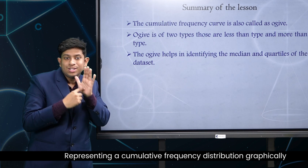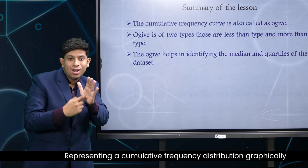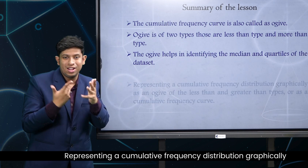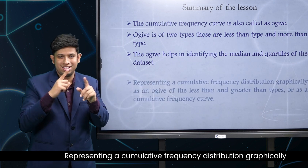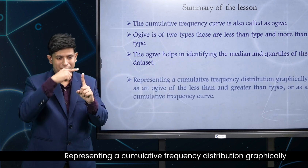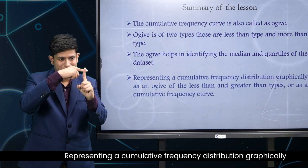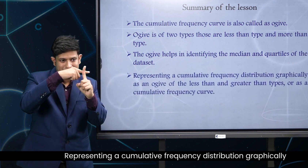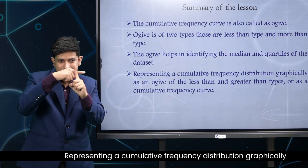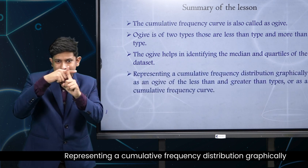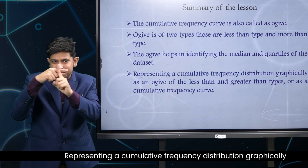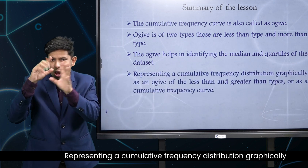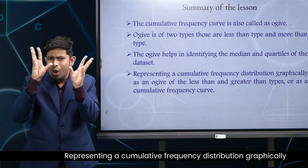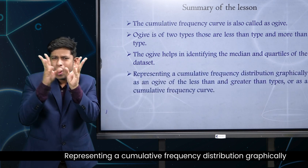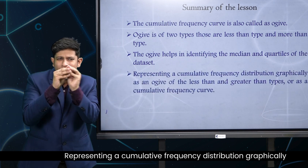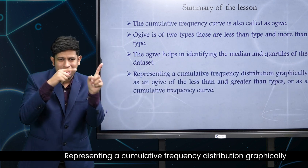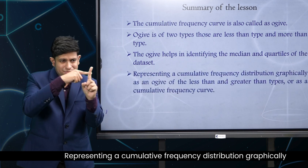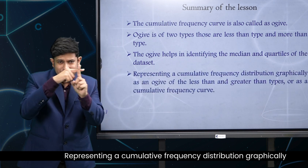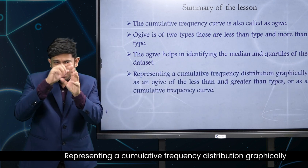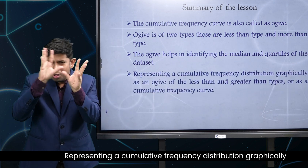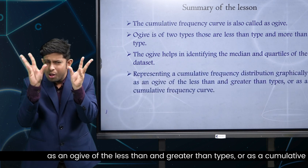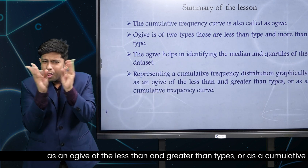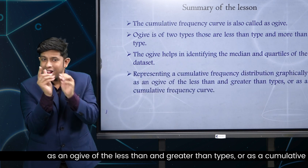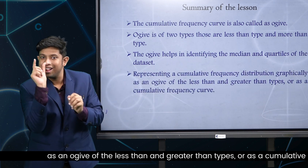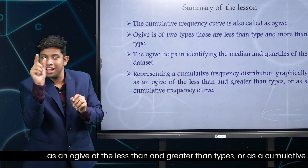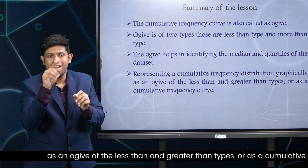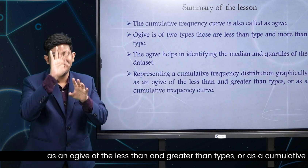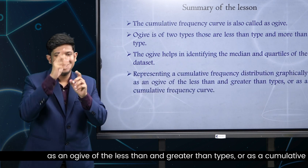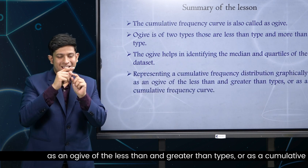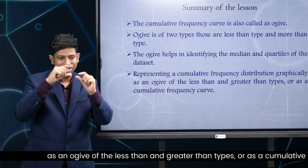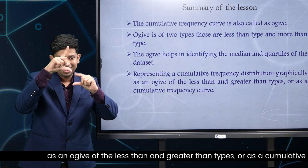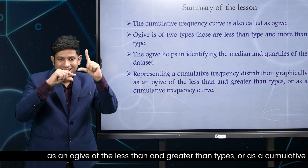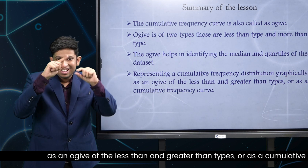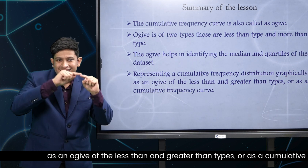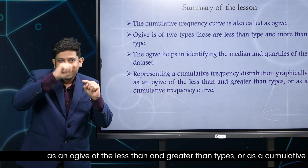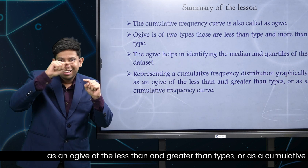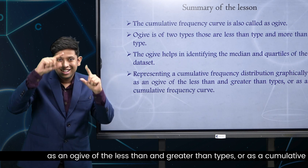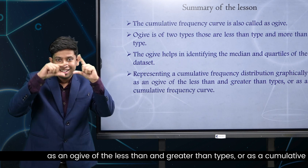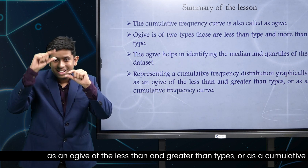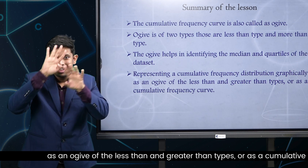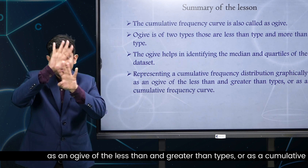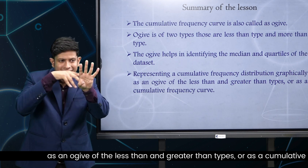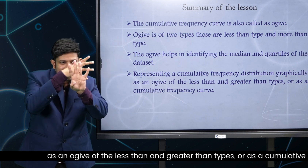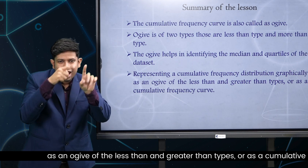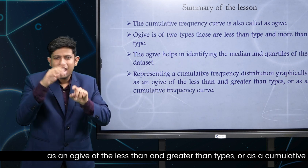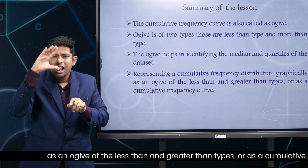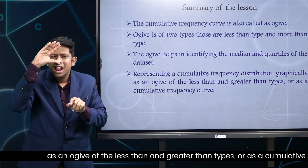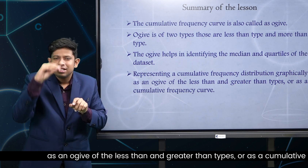Representing a cumulative frequency distribution graphically as an ogive of the less than and greater than types, or as